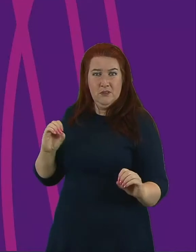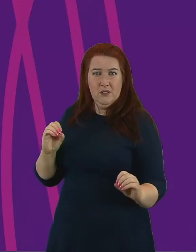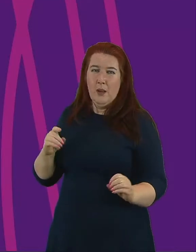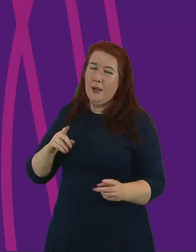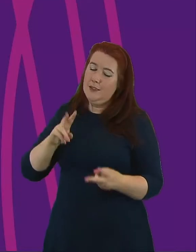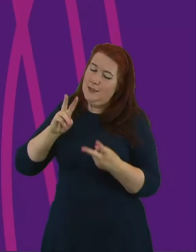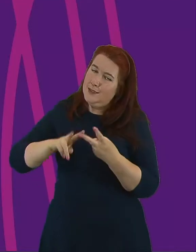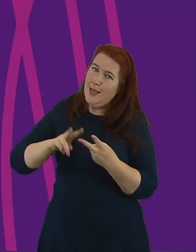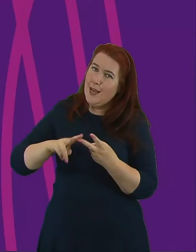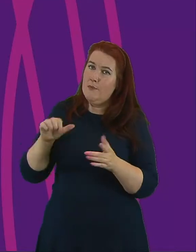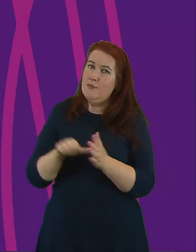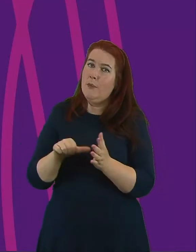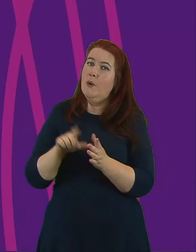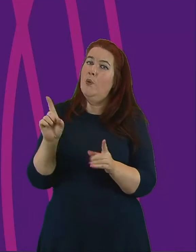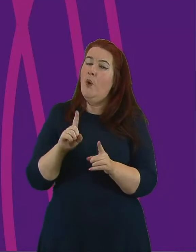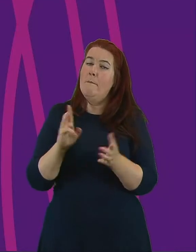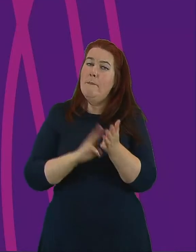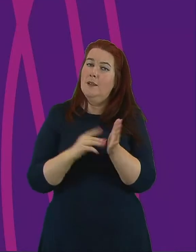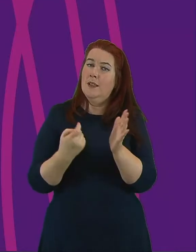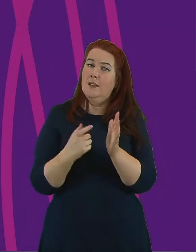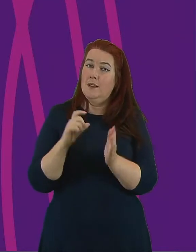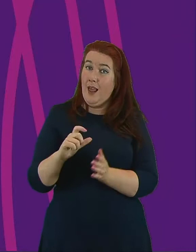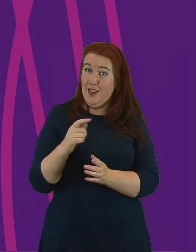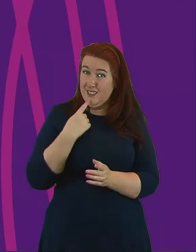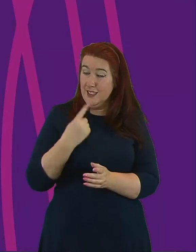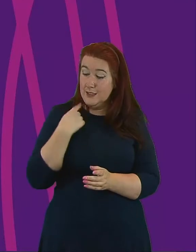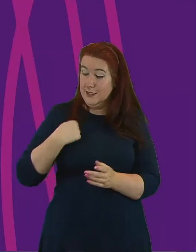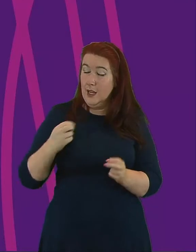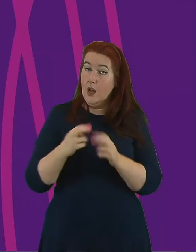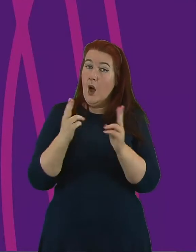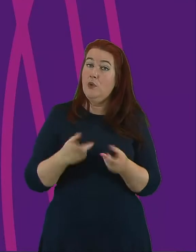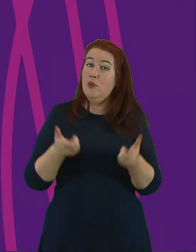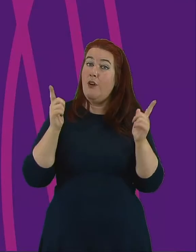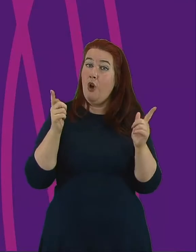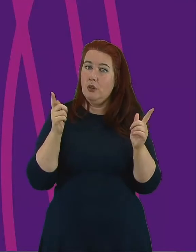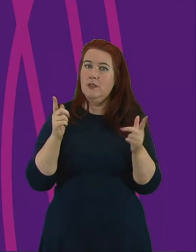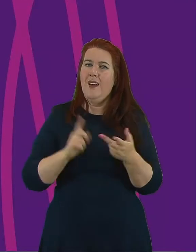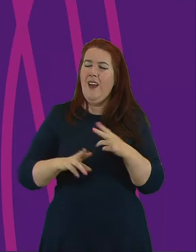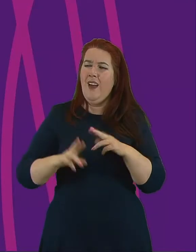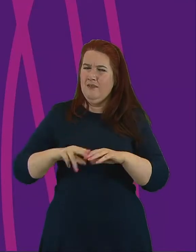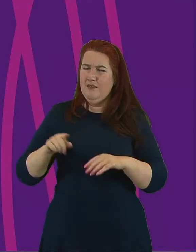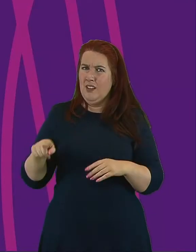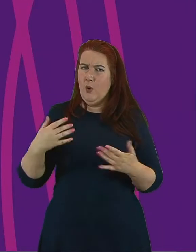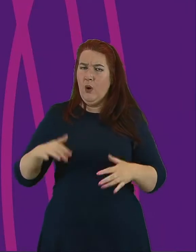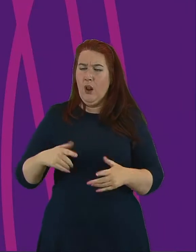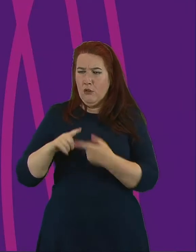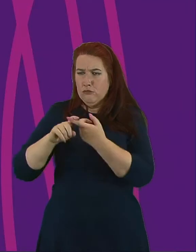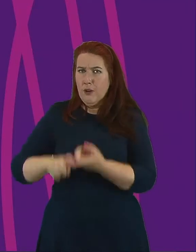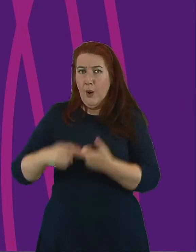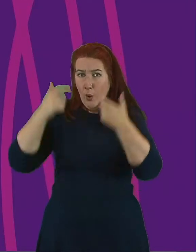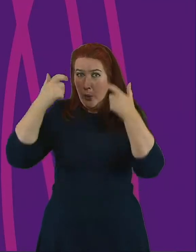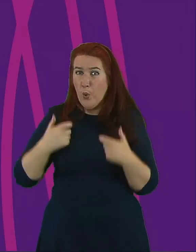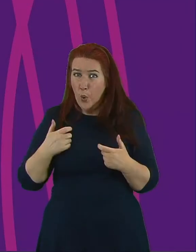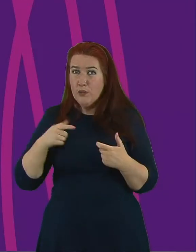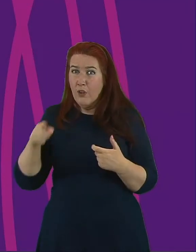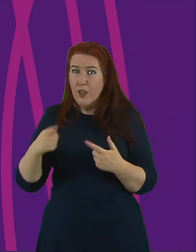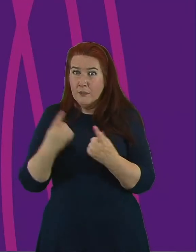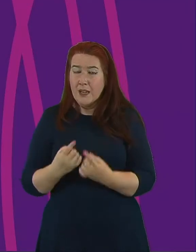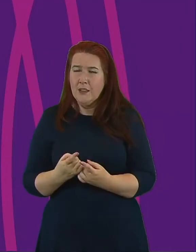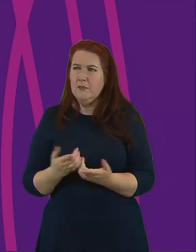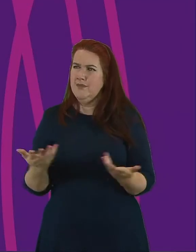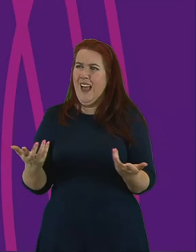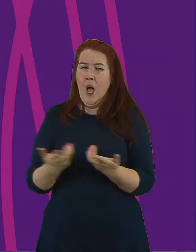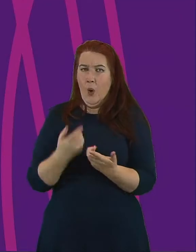said yesterday in the House of Lords. If there is going to be an entire reliance upon the courts for these matters, there can be no effective